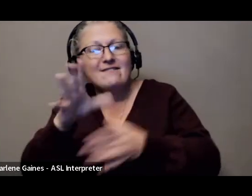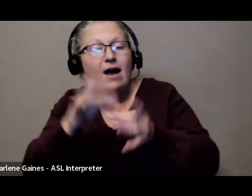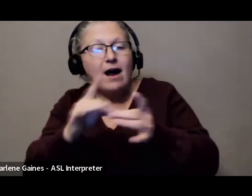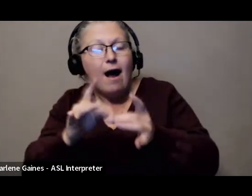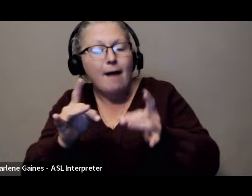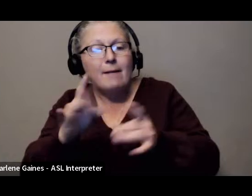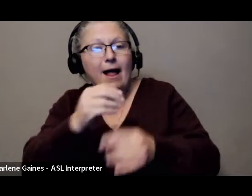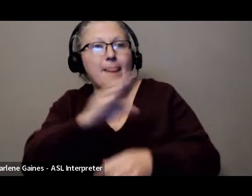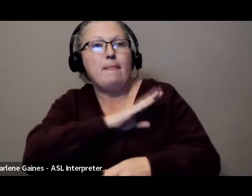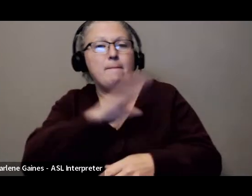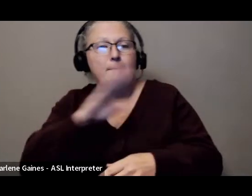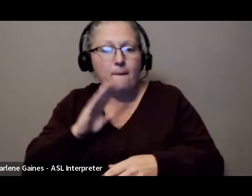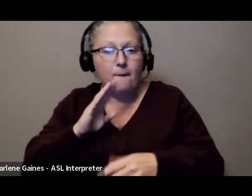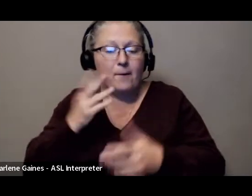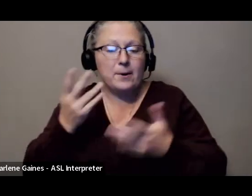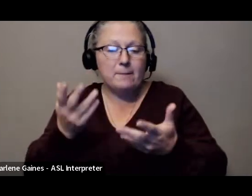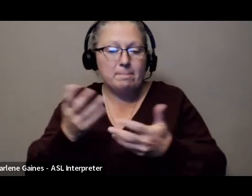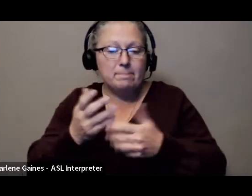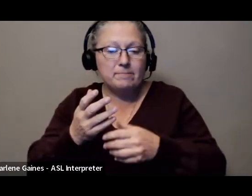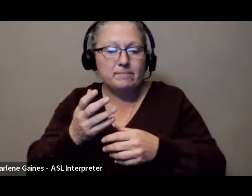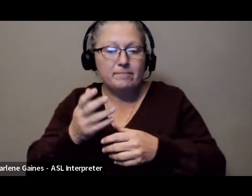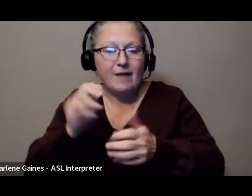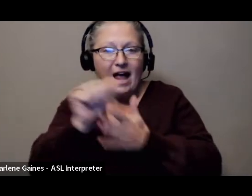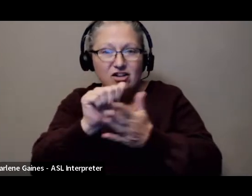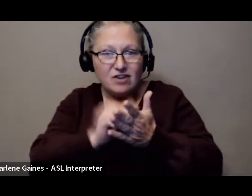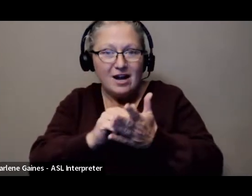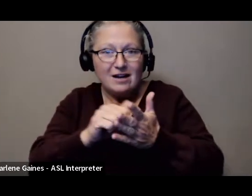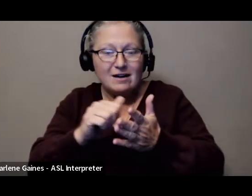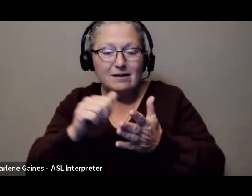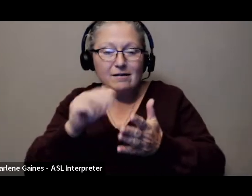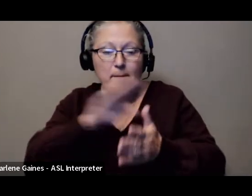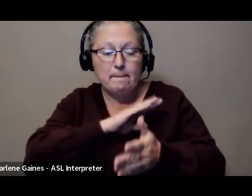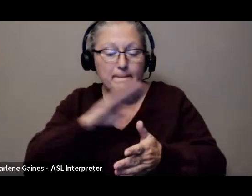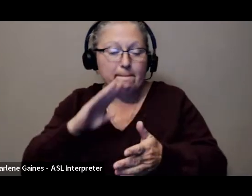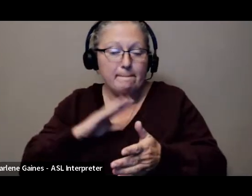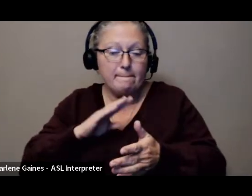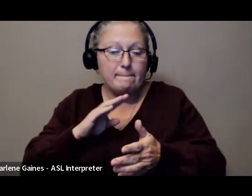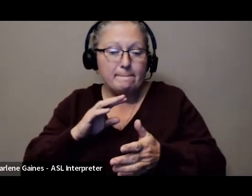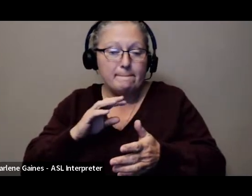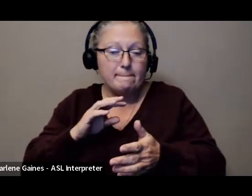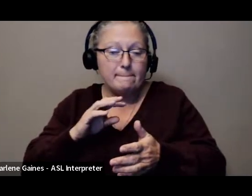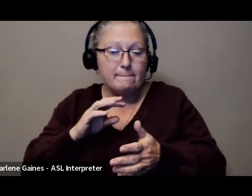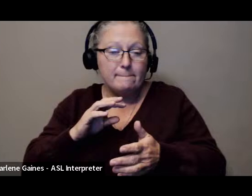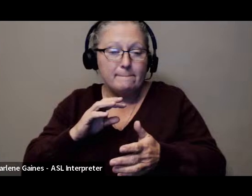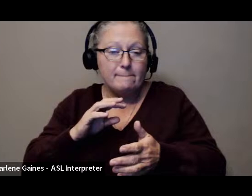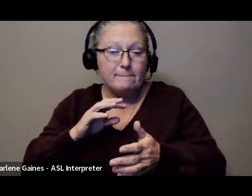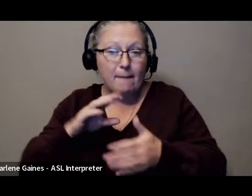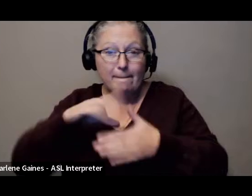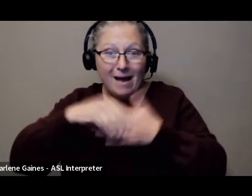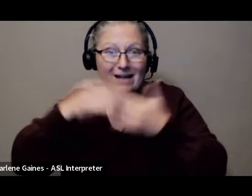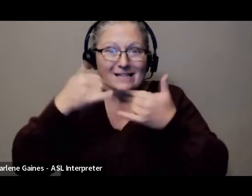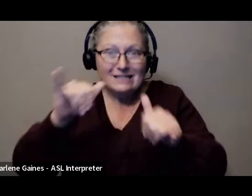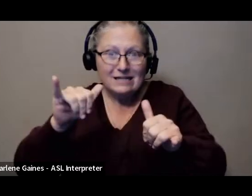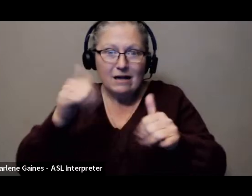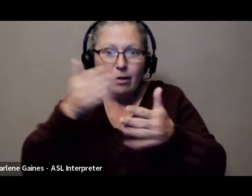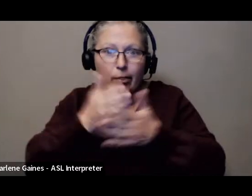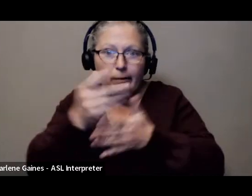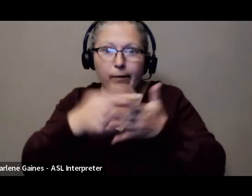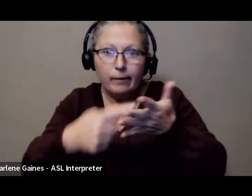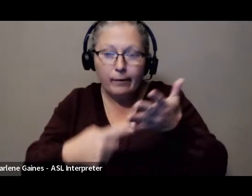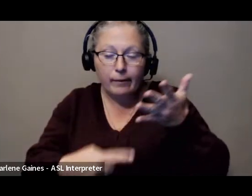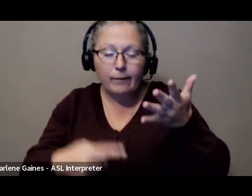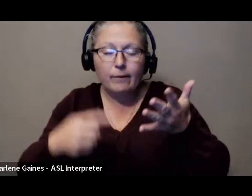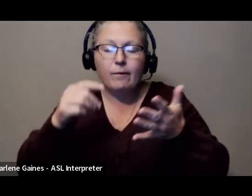our board agenda that we had, our board packet that we were still going through. That's